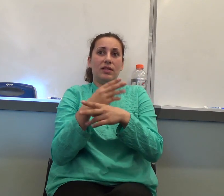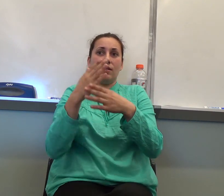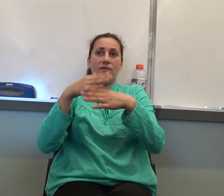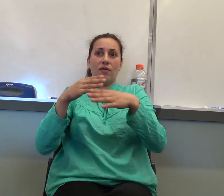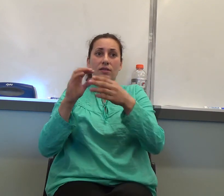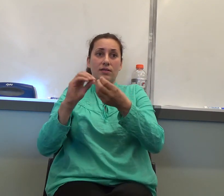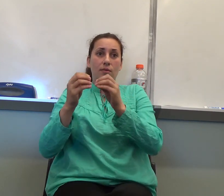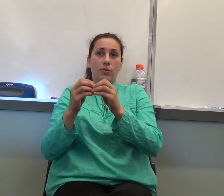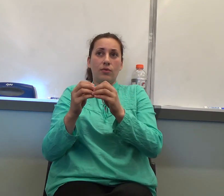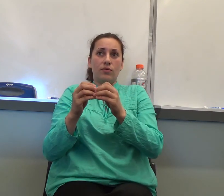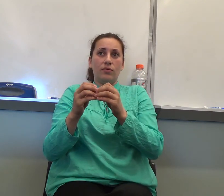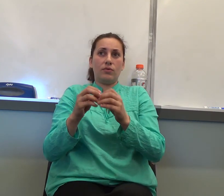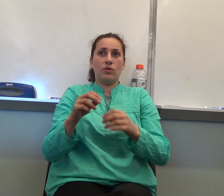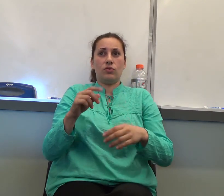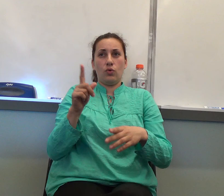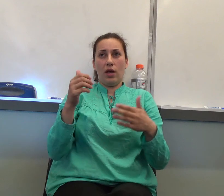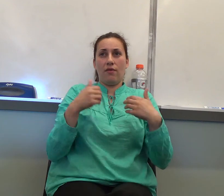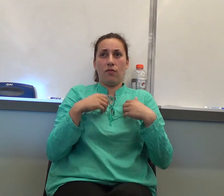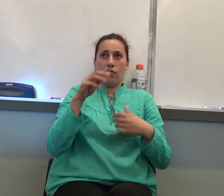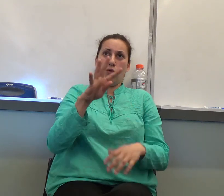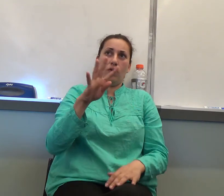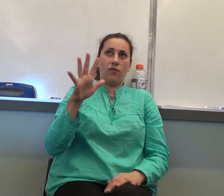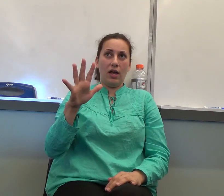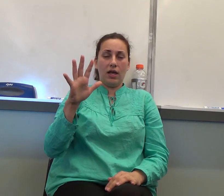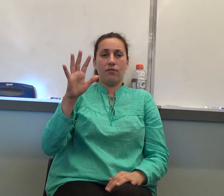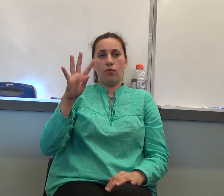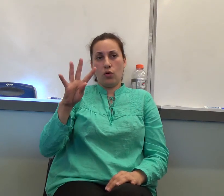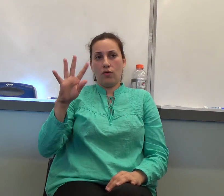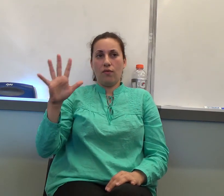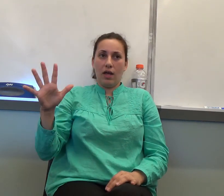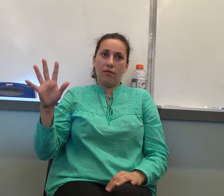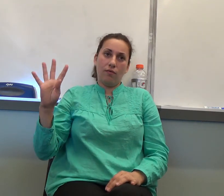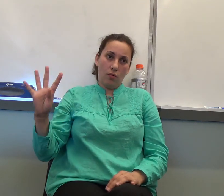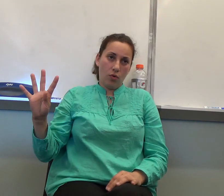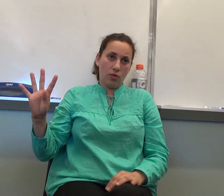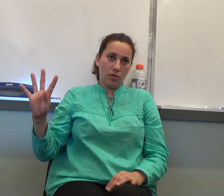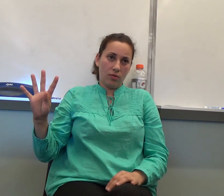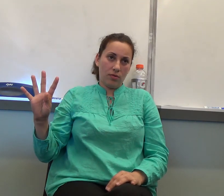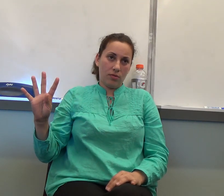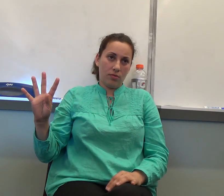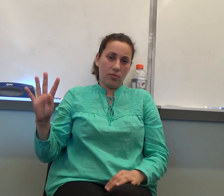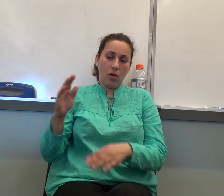4, 5, 4. This gives you exactly the same thing, but over 1.